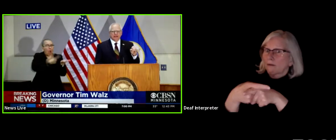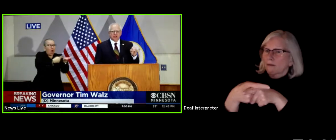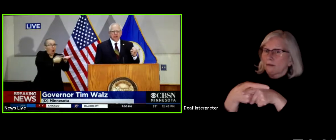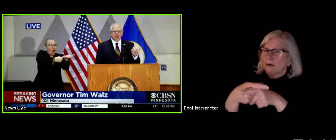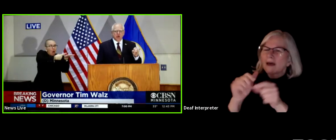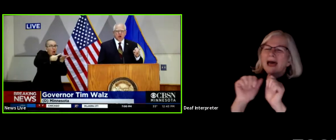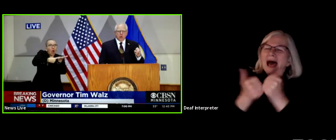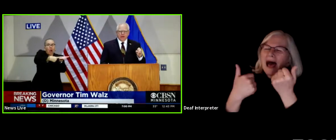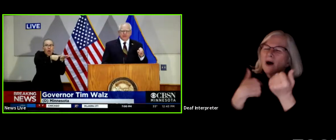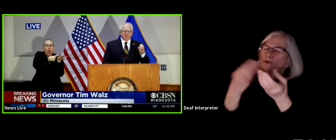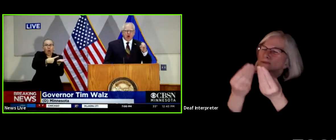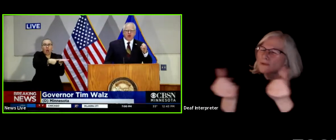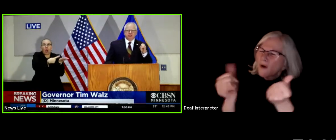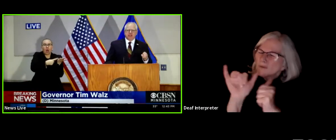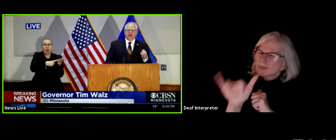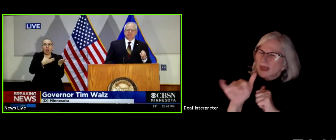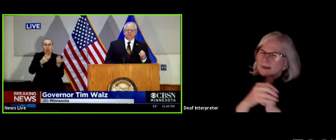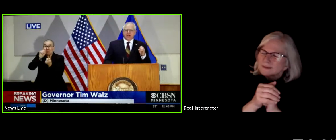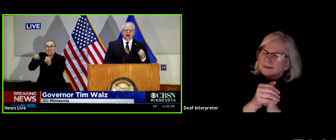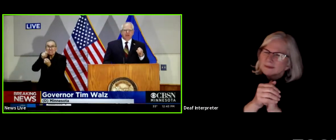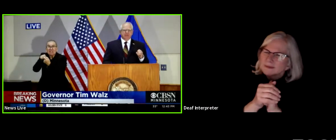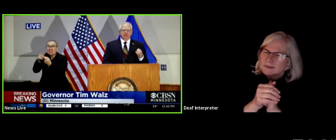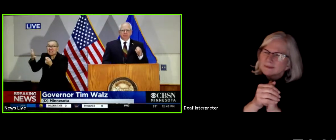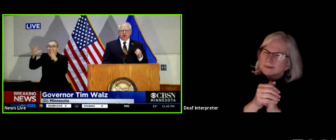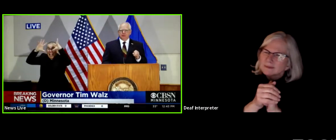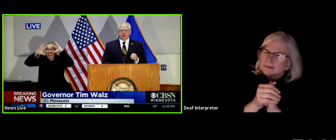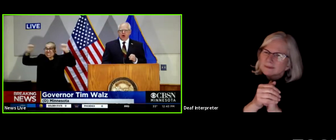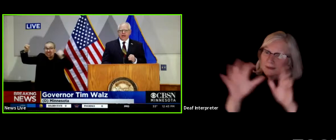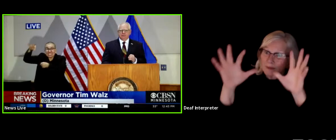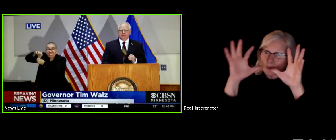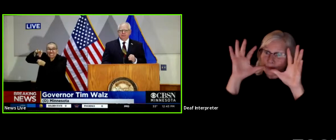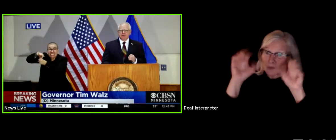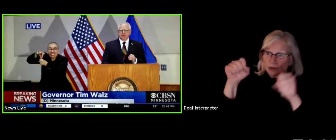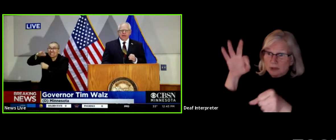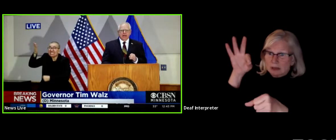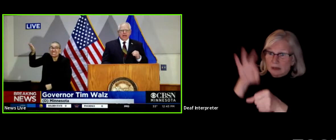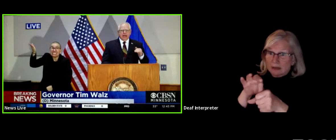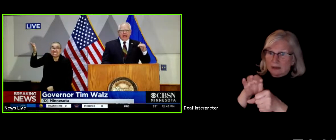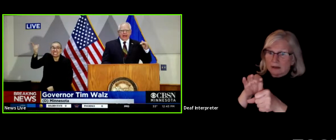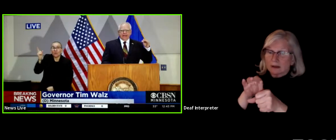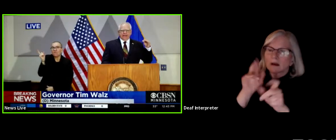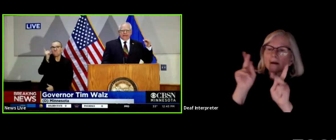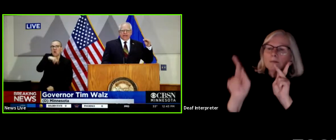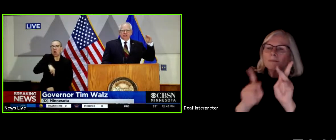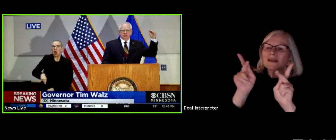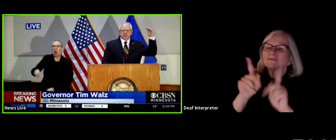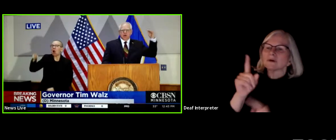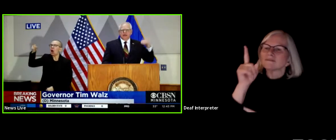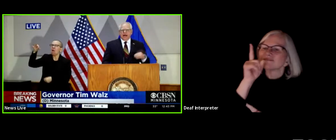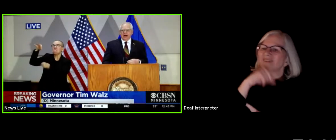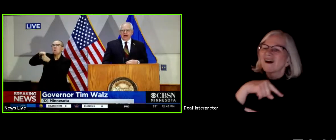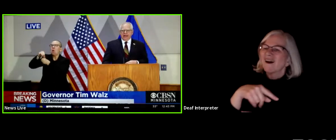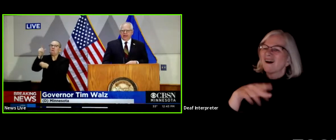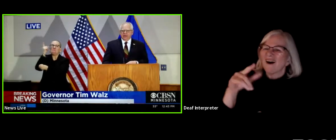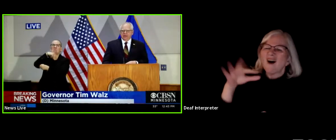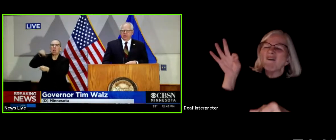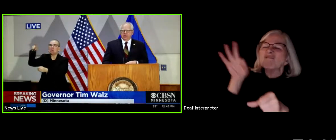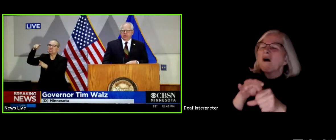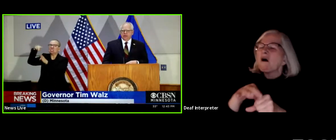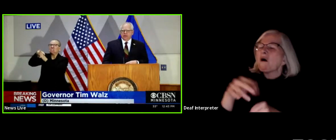presidential election with false claims of voter fraud and tensions running